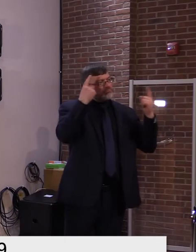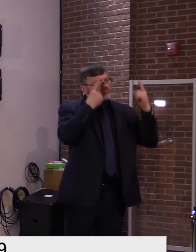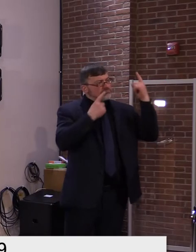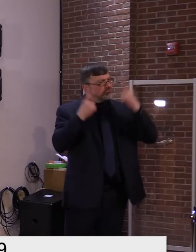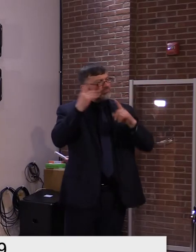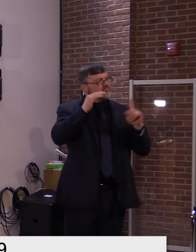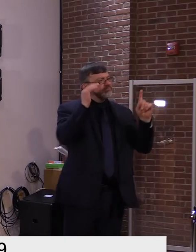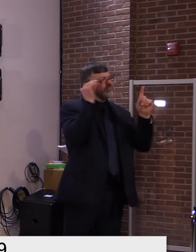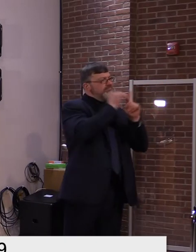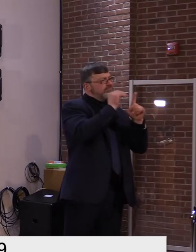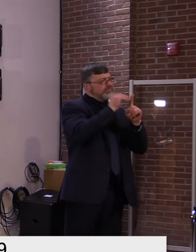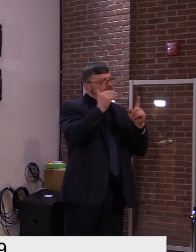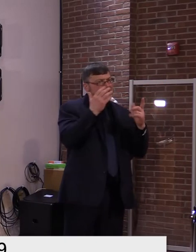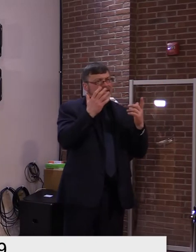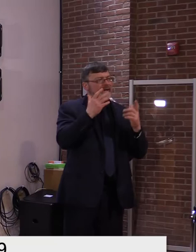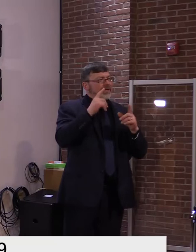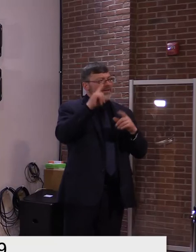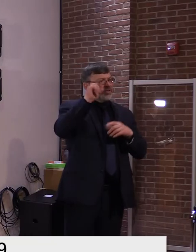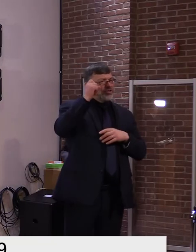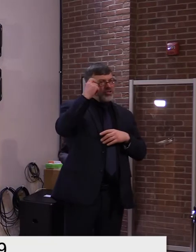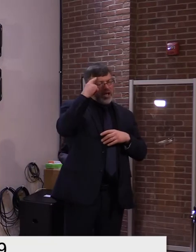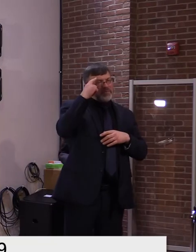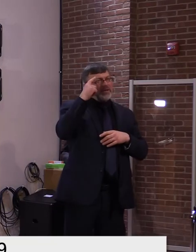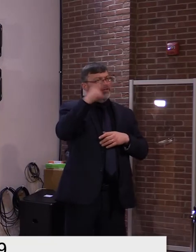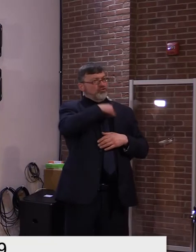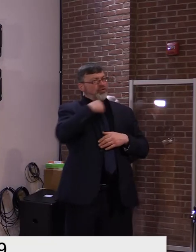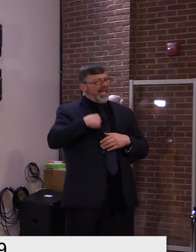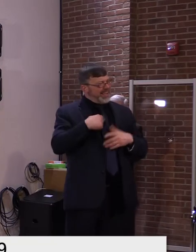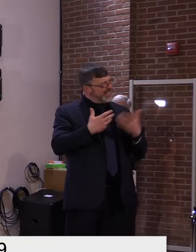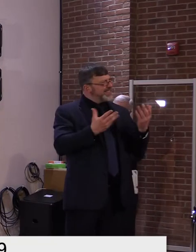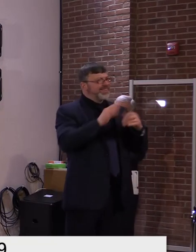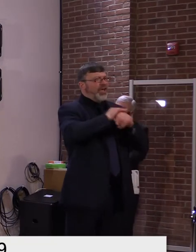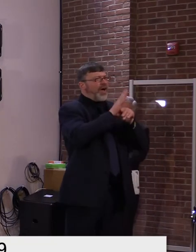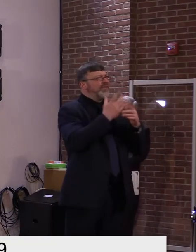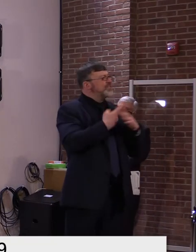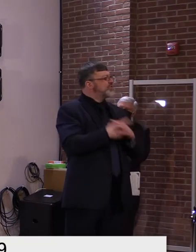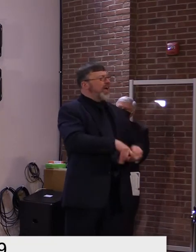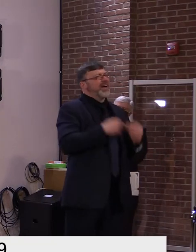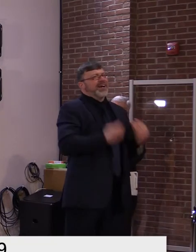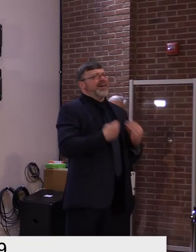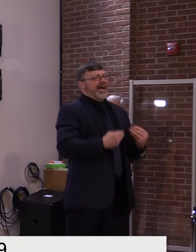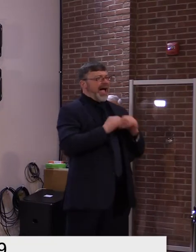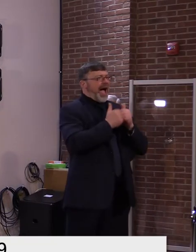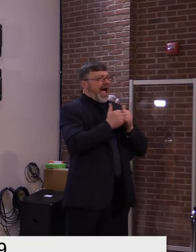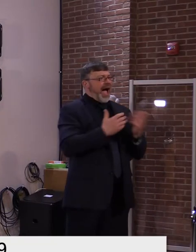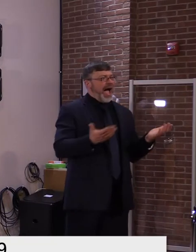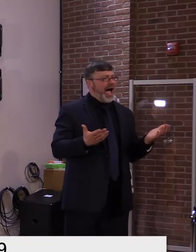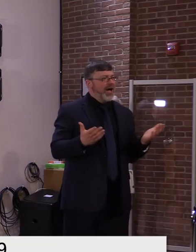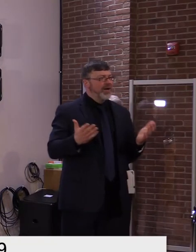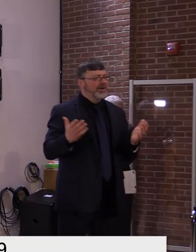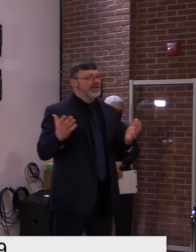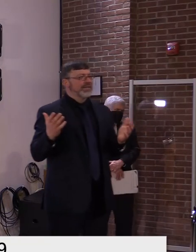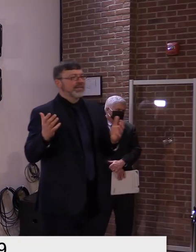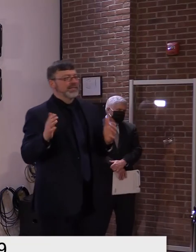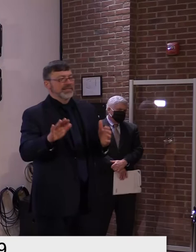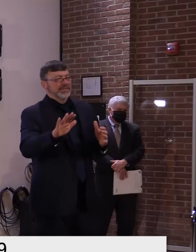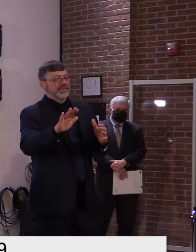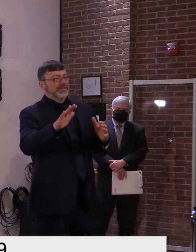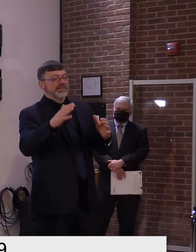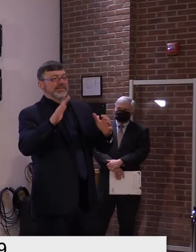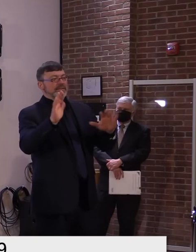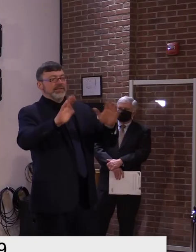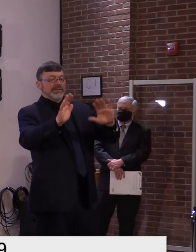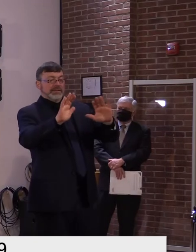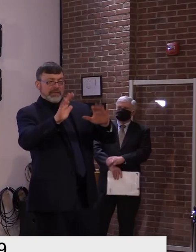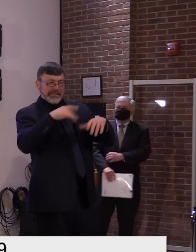developed? Yeah, first of all, the president has not been on any of these calls, these eight calls that we're on a weekly basis.